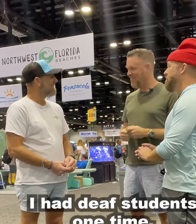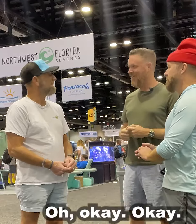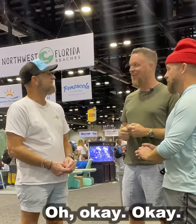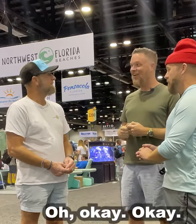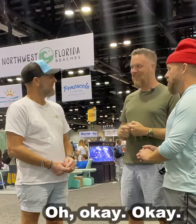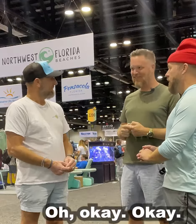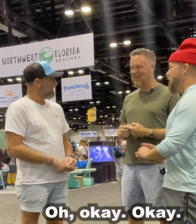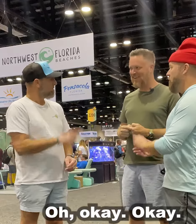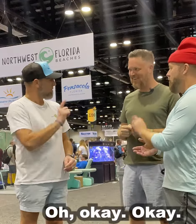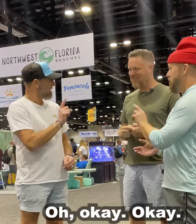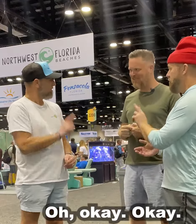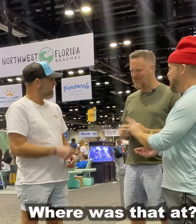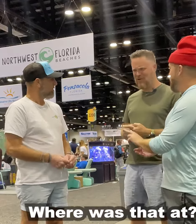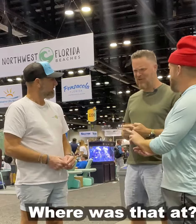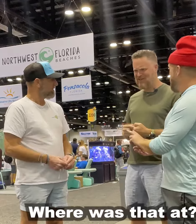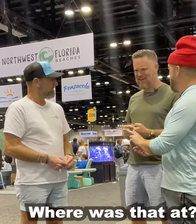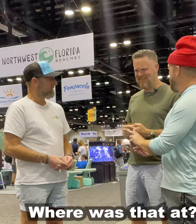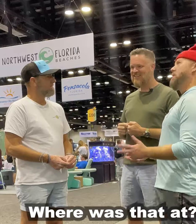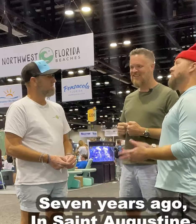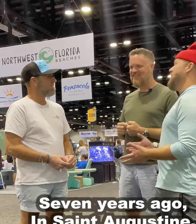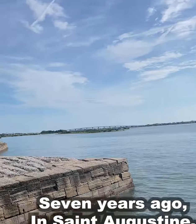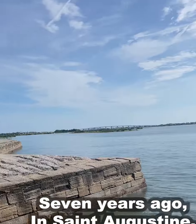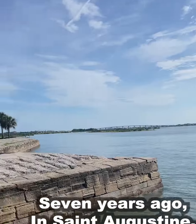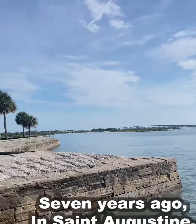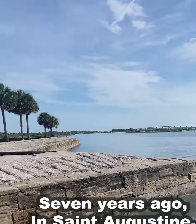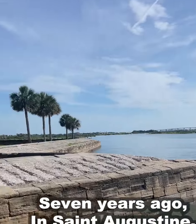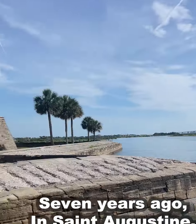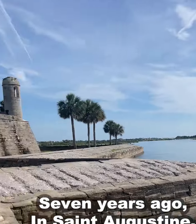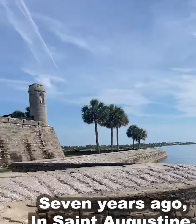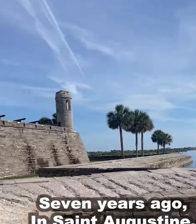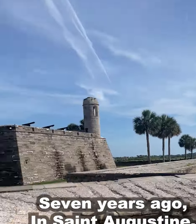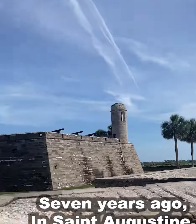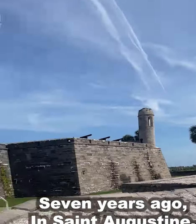Oh, okay. Okay, where was that? About seven years ago in St. Augustine.